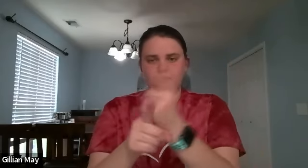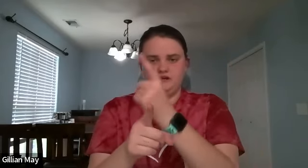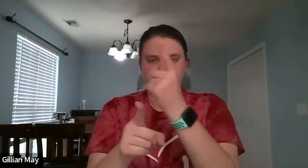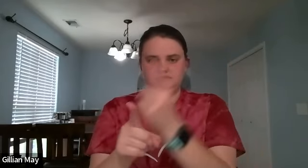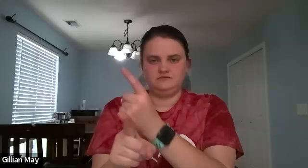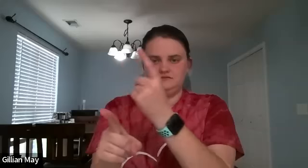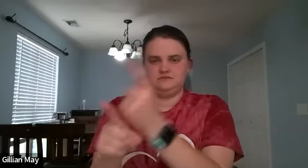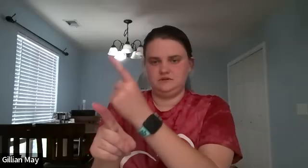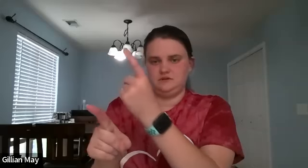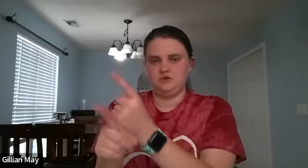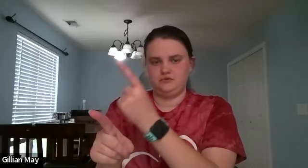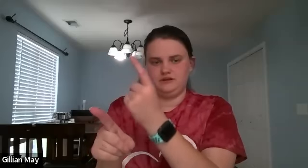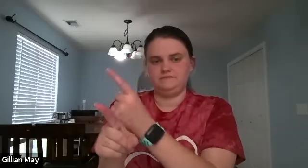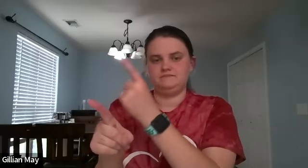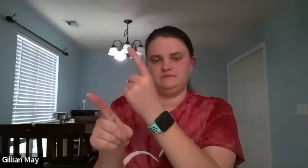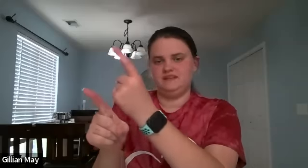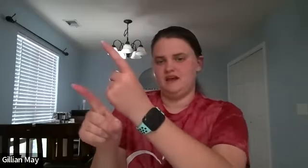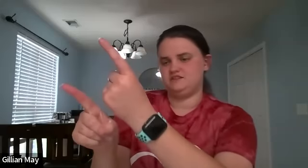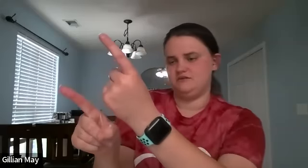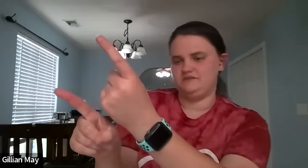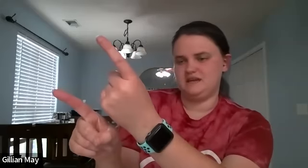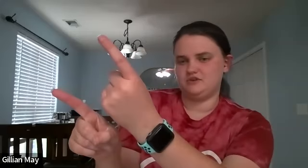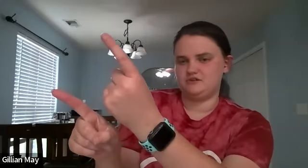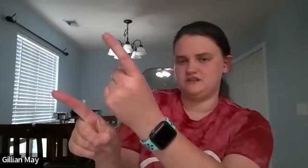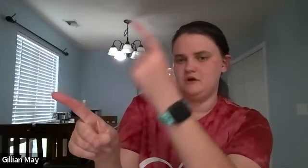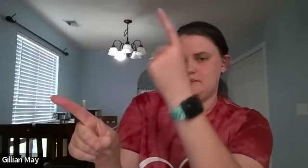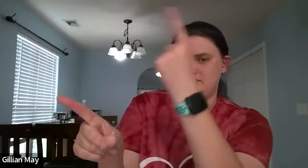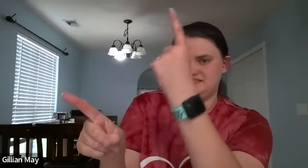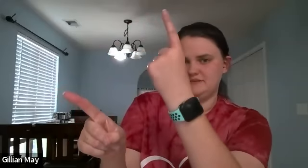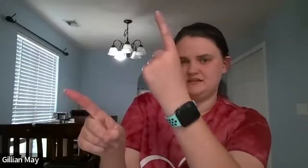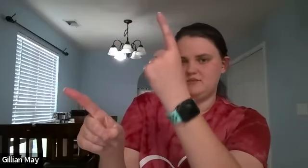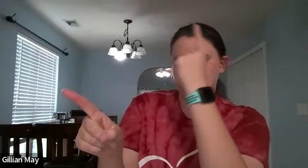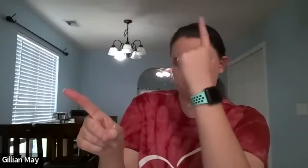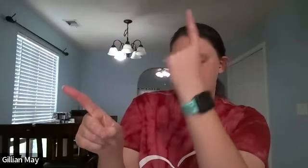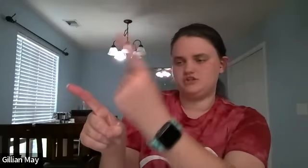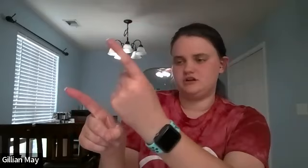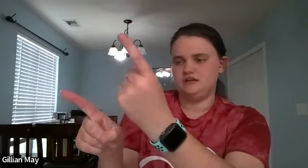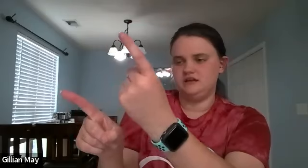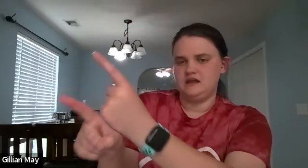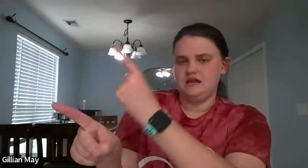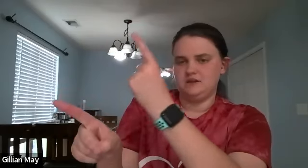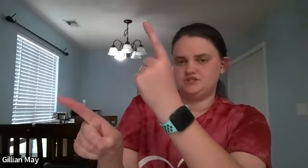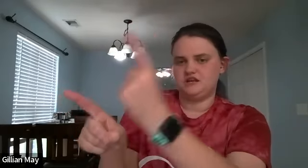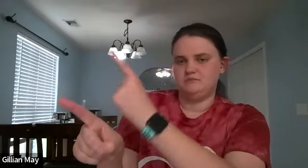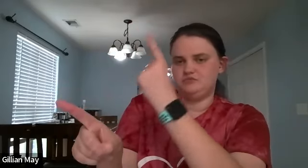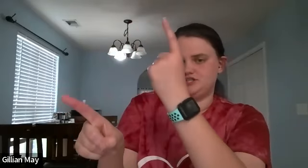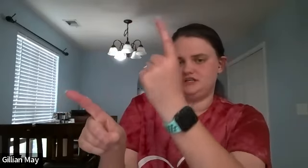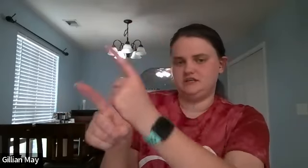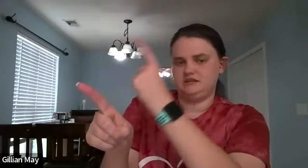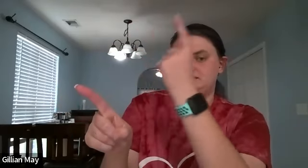appropriate. Appropriate. Yeah, so if you see, I'm going to go slow. This is my dominant with the watch on it, and I'm just kind of brushing it against,